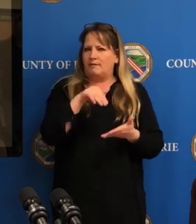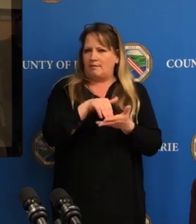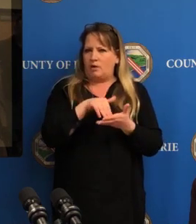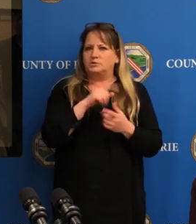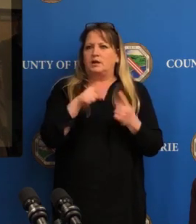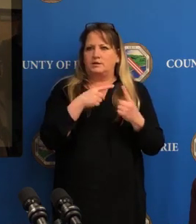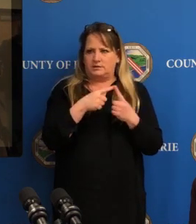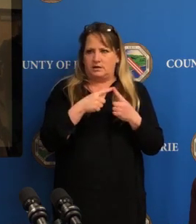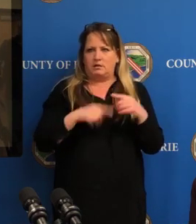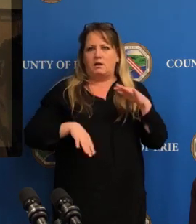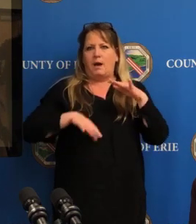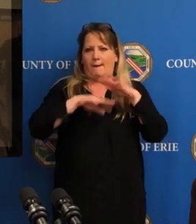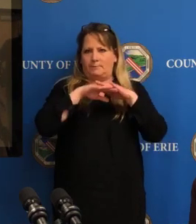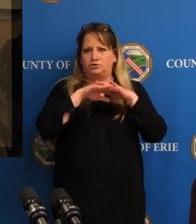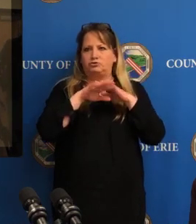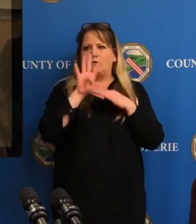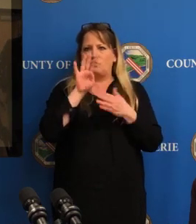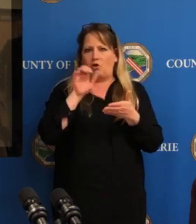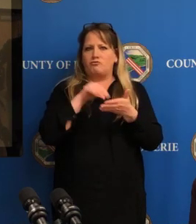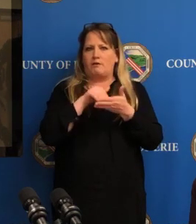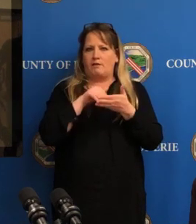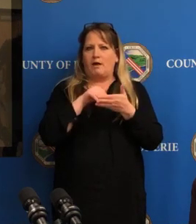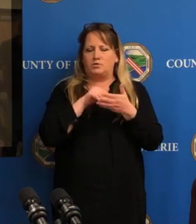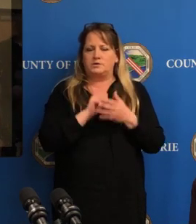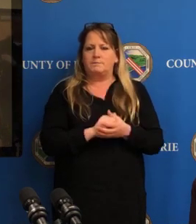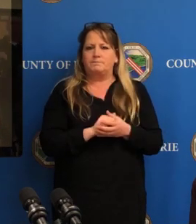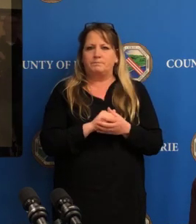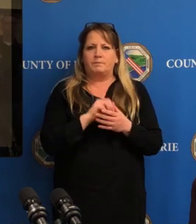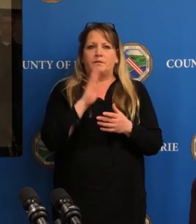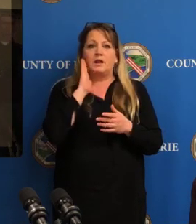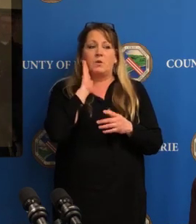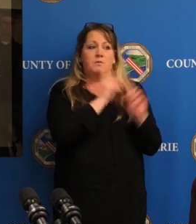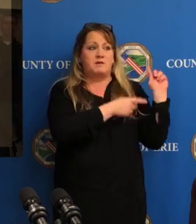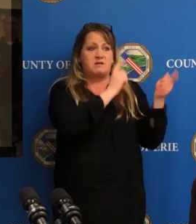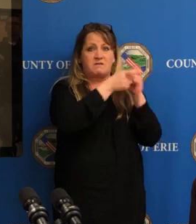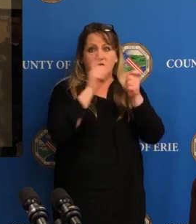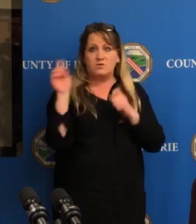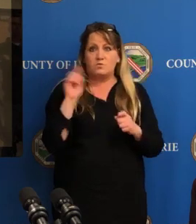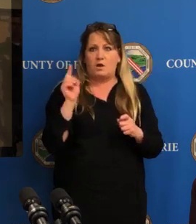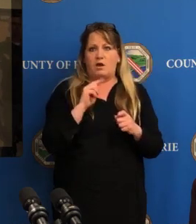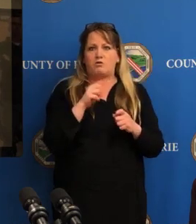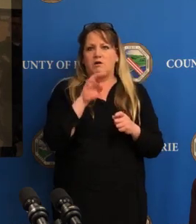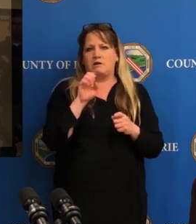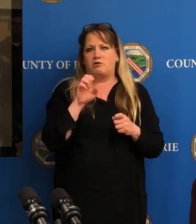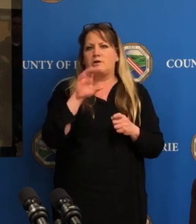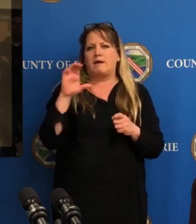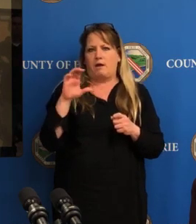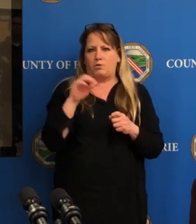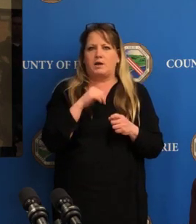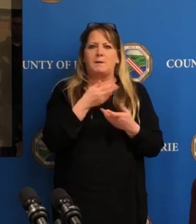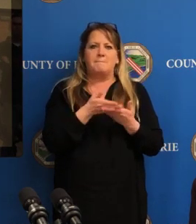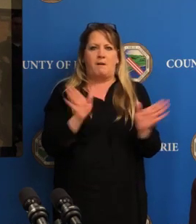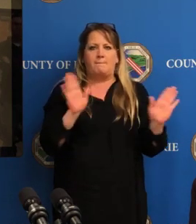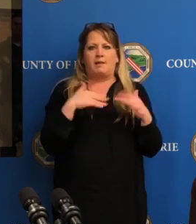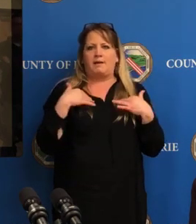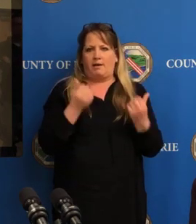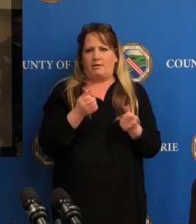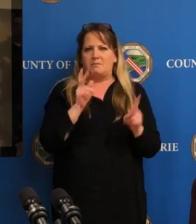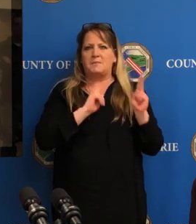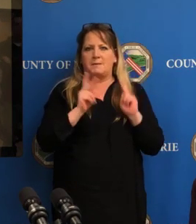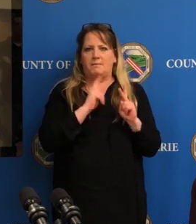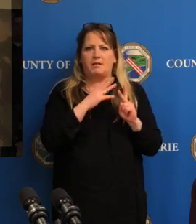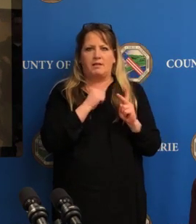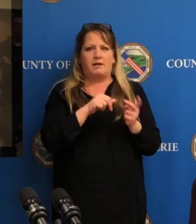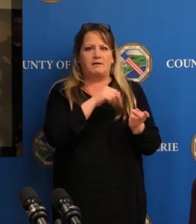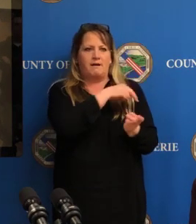we reach our 400,000. And they will be distributed with our Erie County public health officials, law enforcement, as well as area